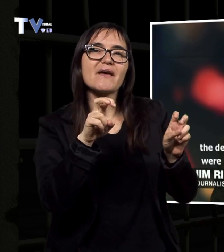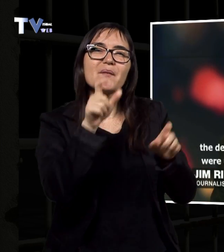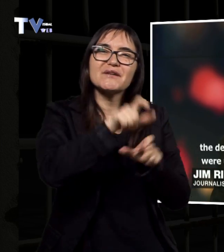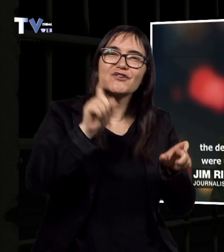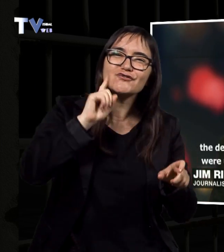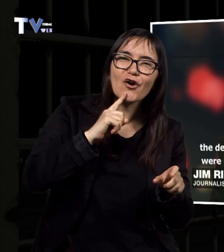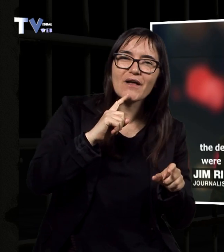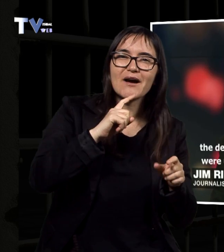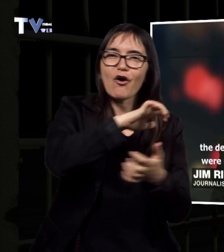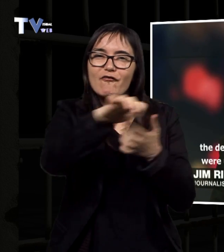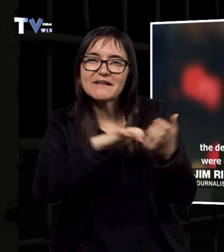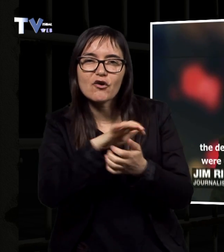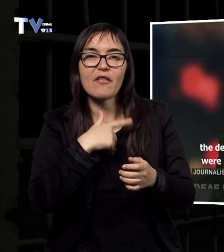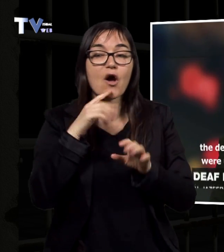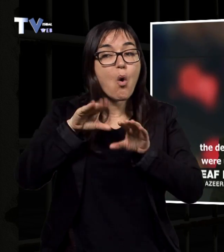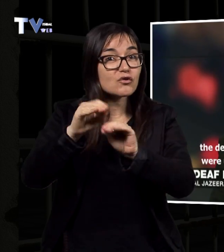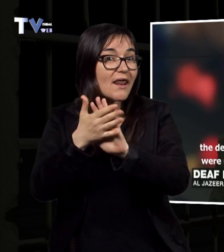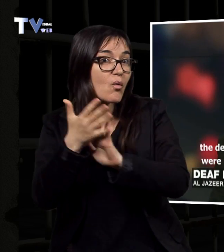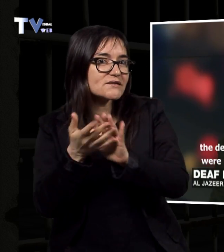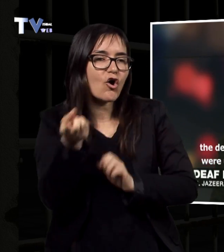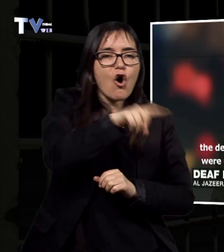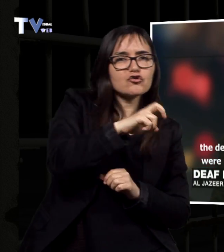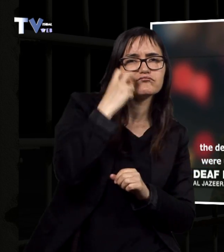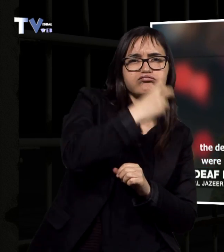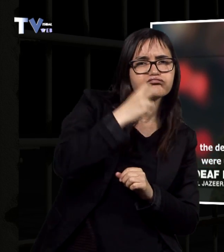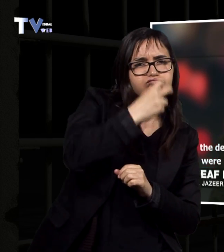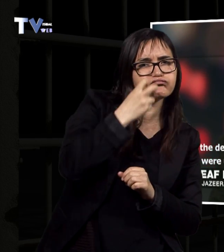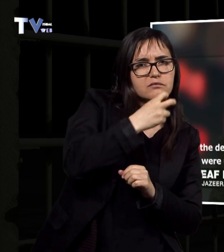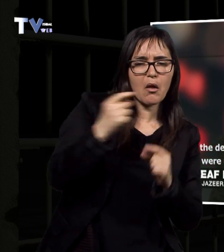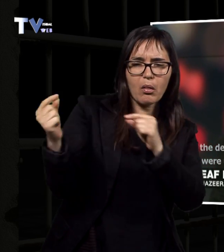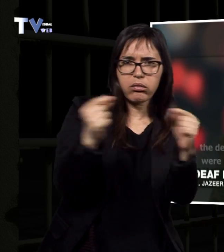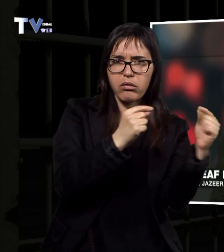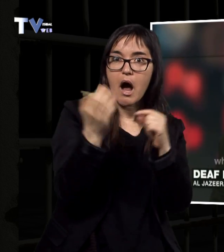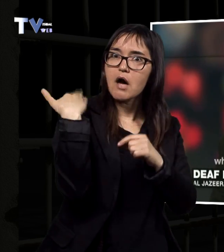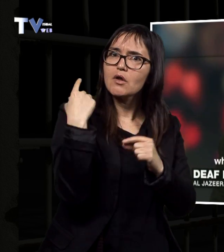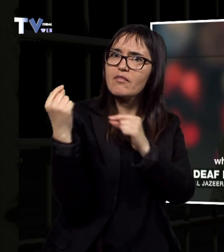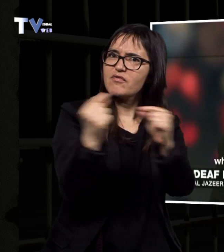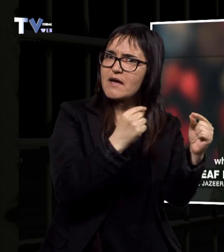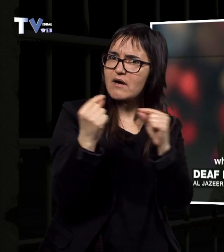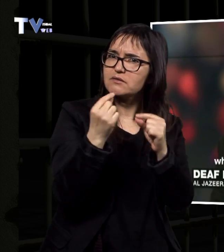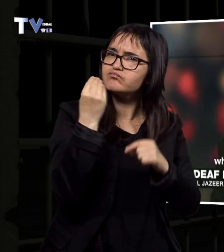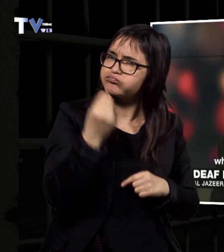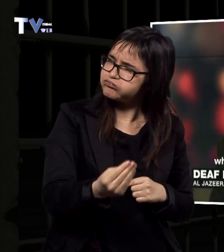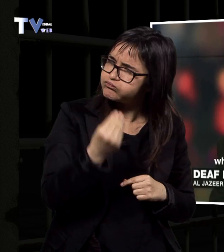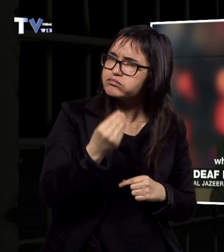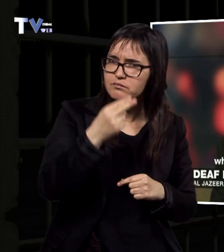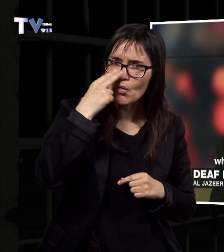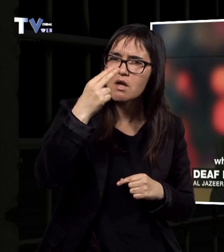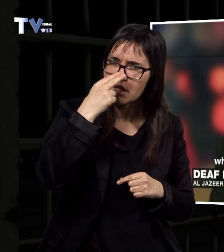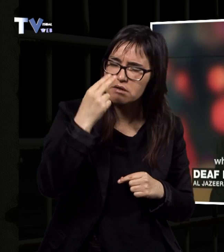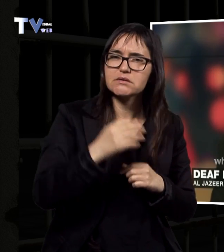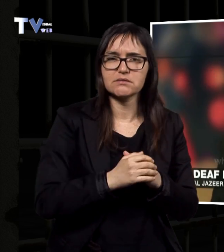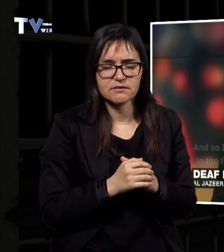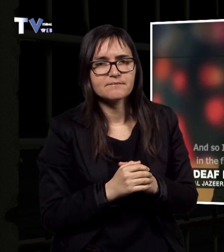in conflicts between people who were using sign language and reading lips, which then it was a pretty big